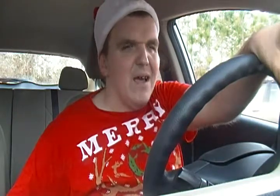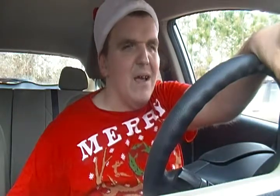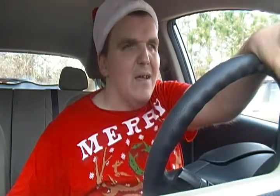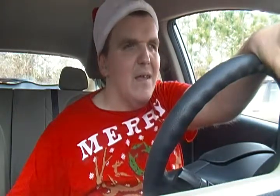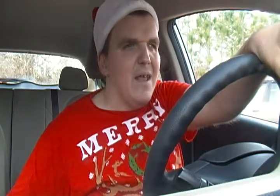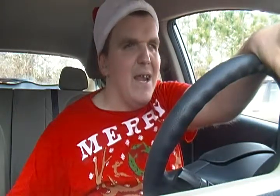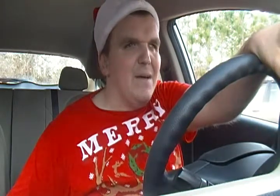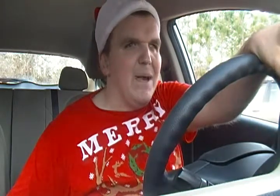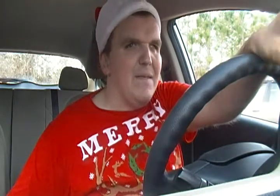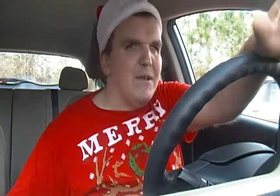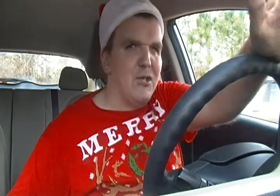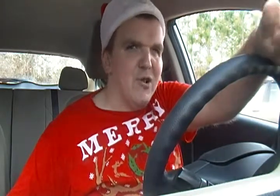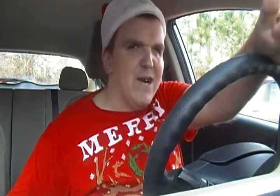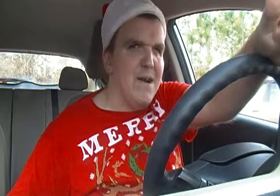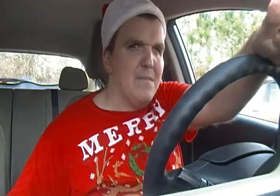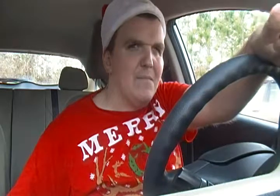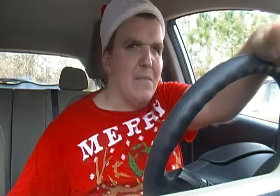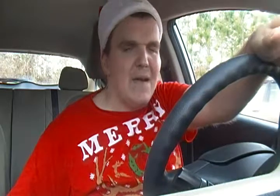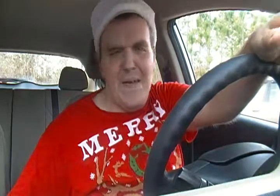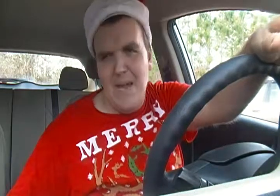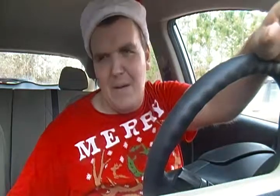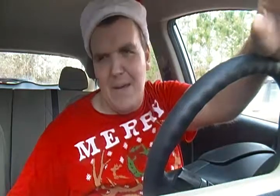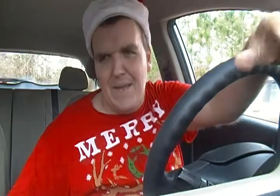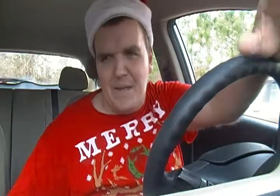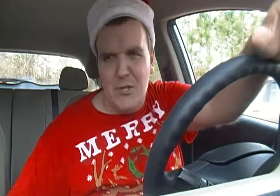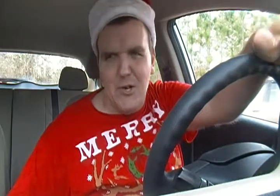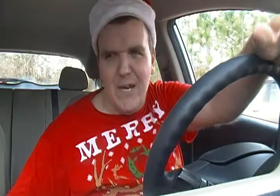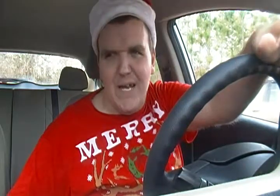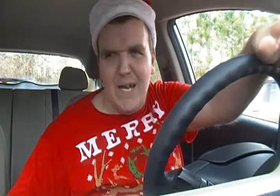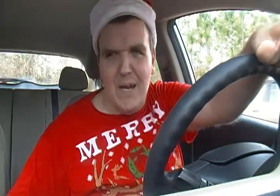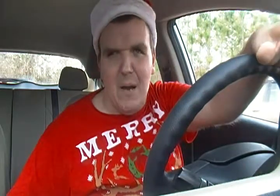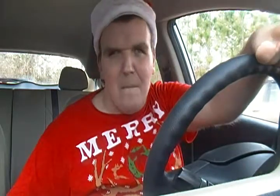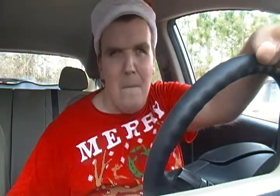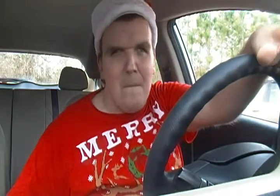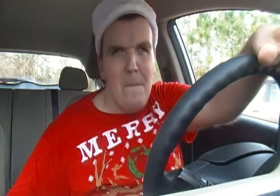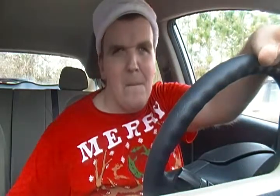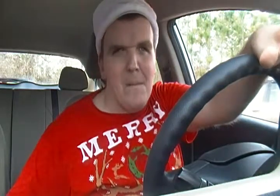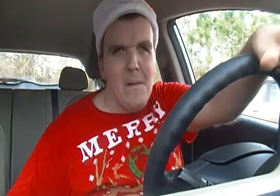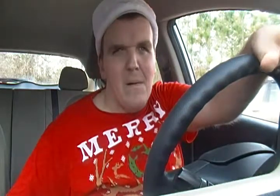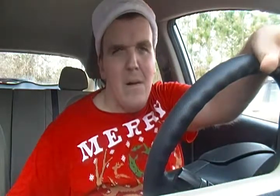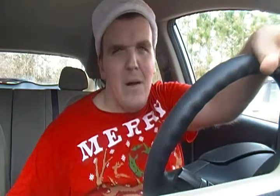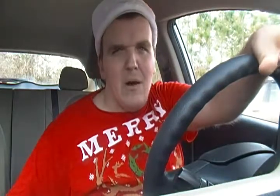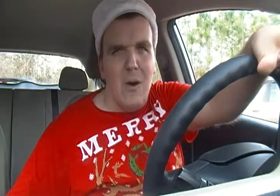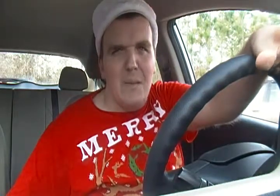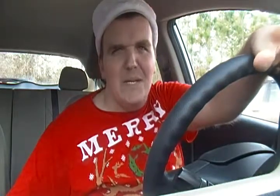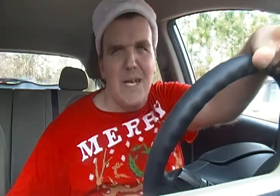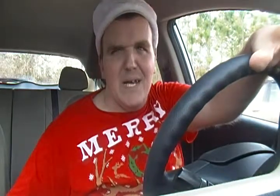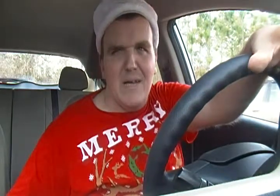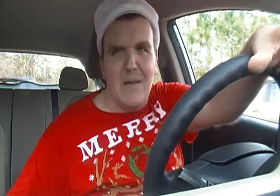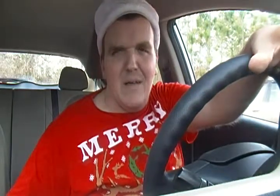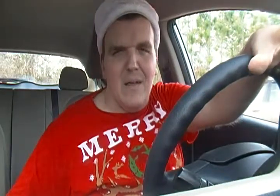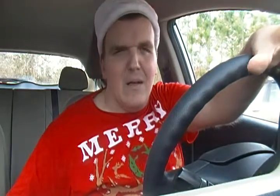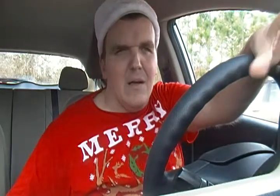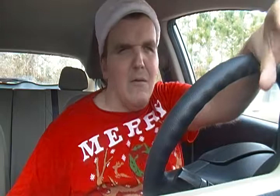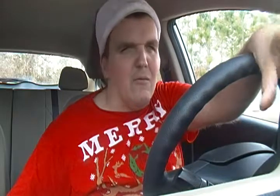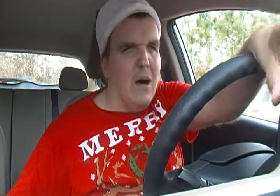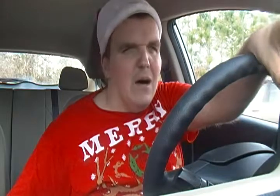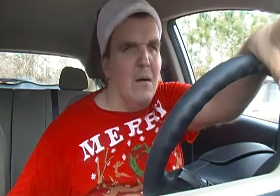then they end up getting the tree they end up getting the tree and um ralphie says um